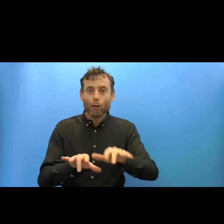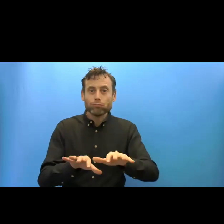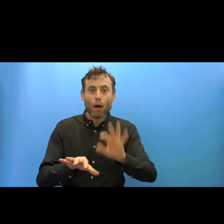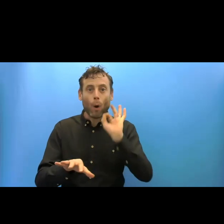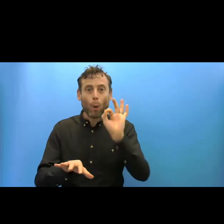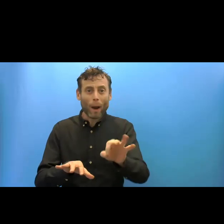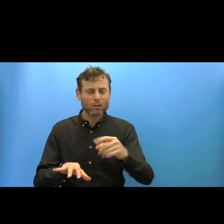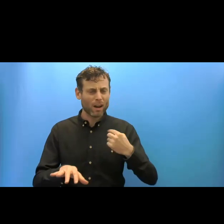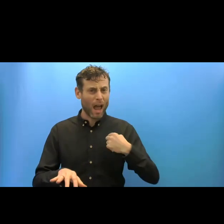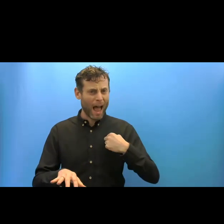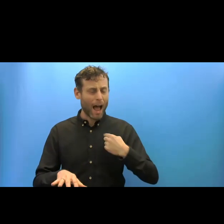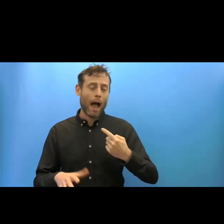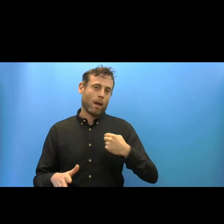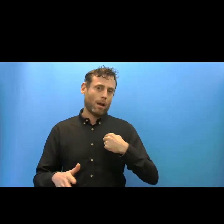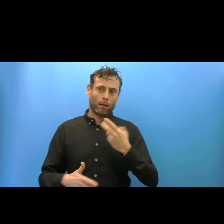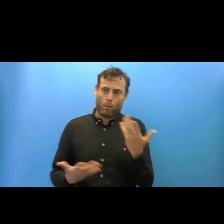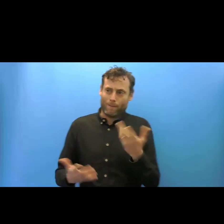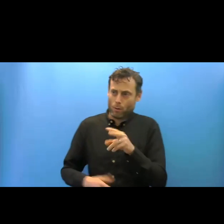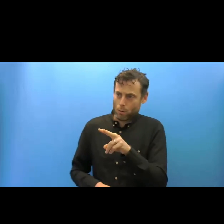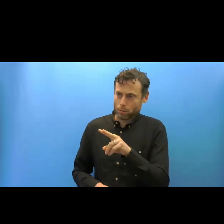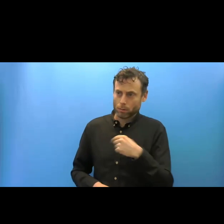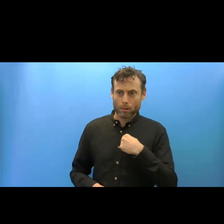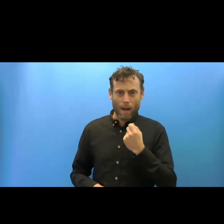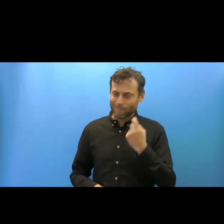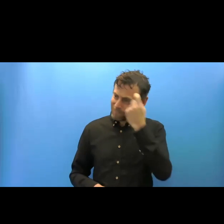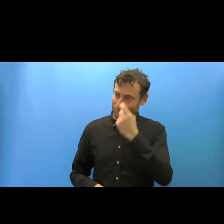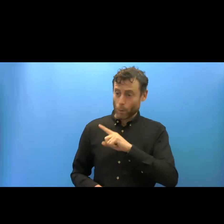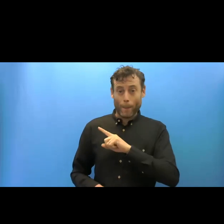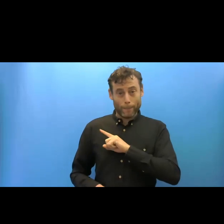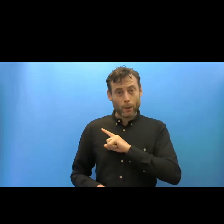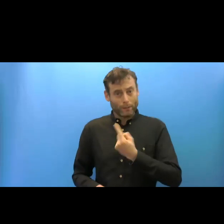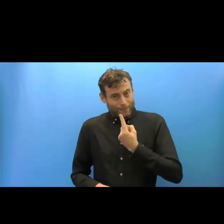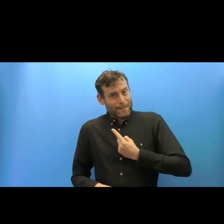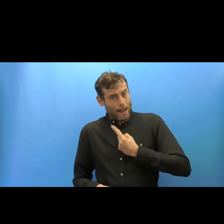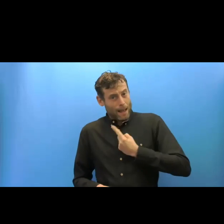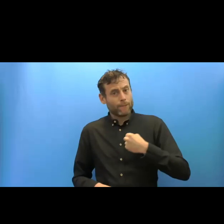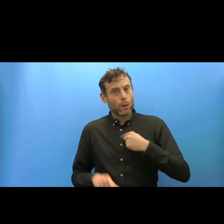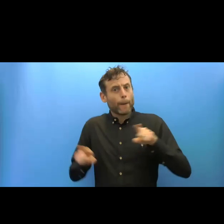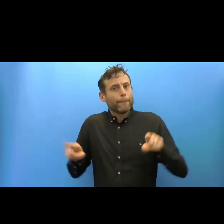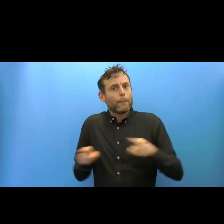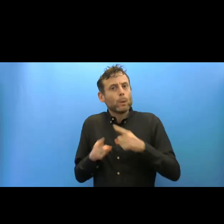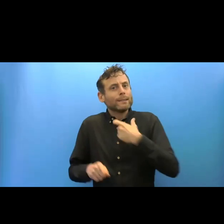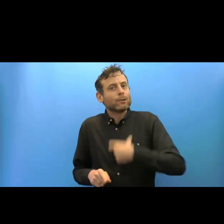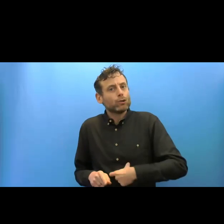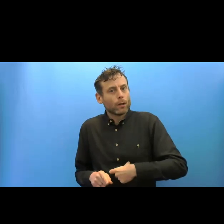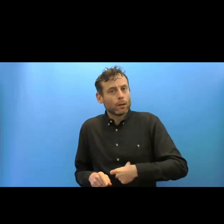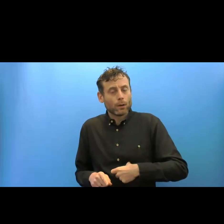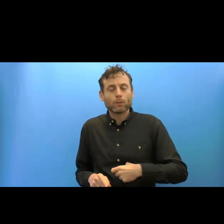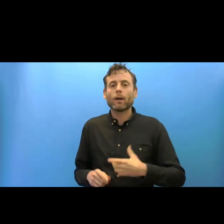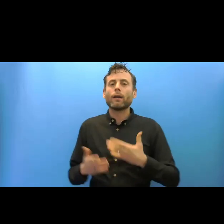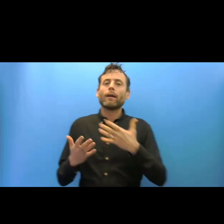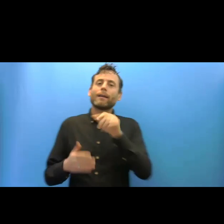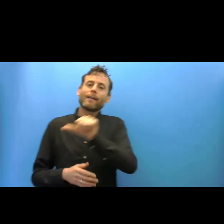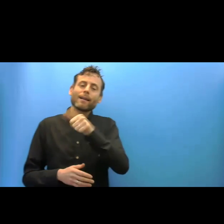As a musician myself, that was amazing. So that was Ailish's film. Next up, we have Christopher